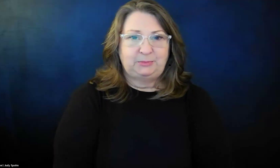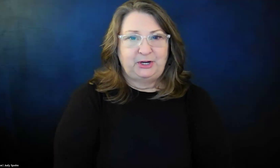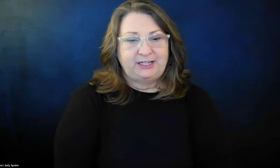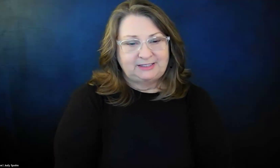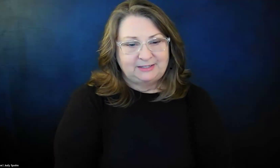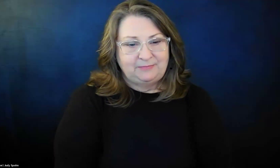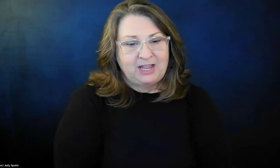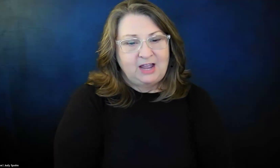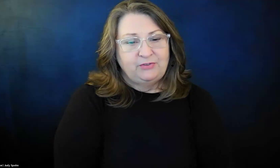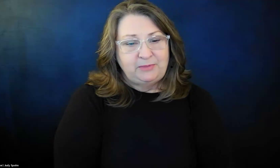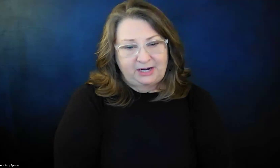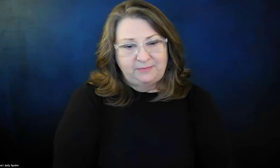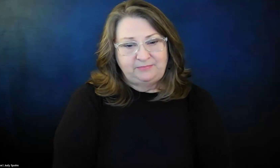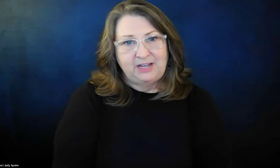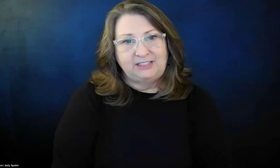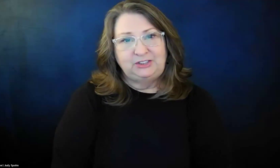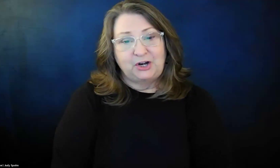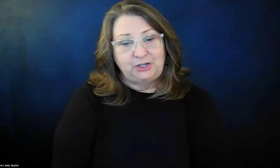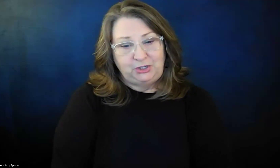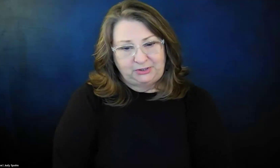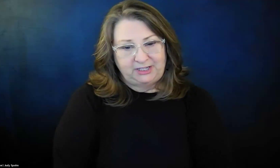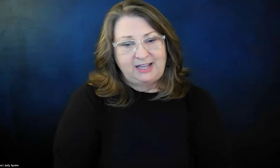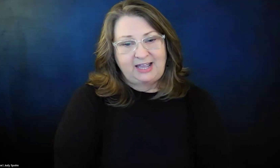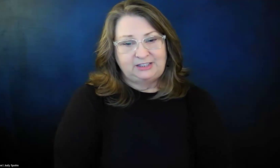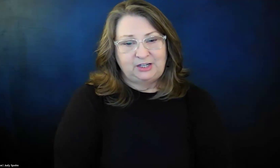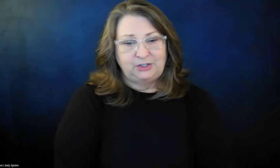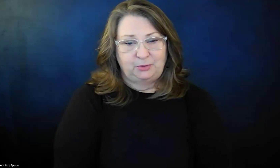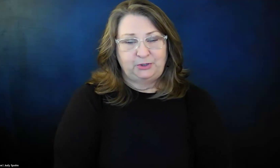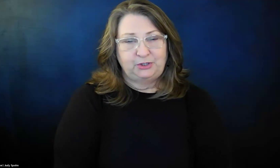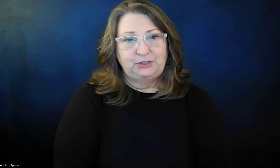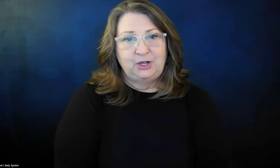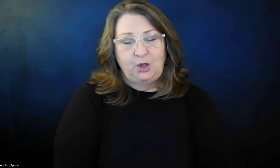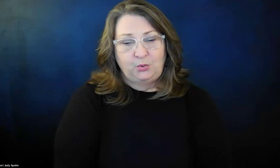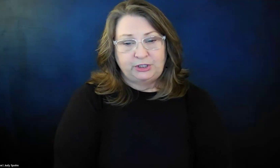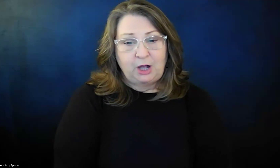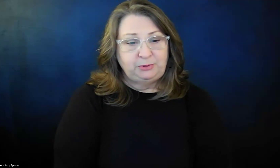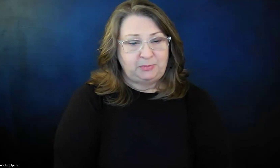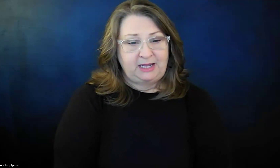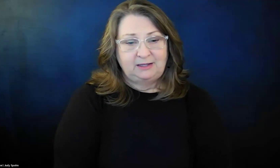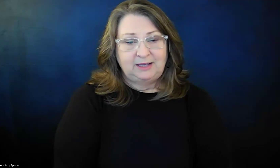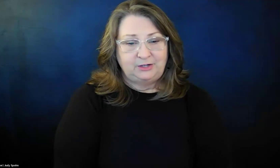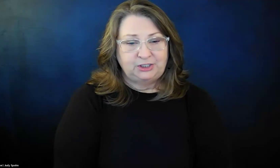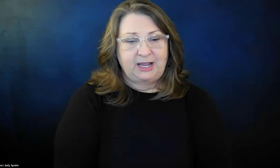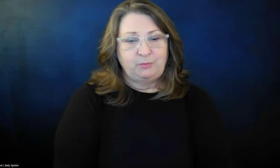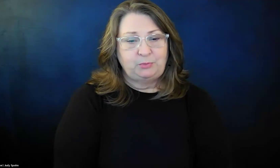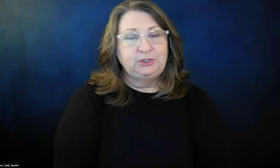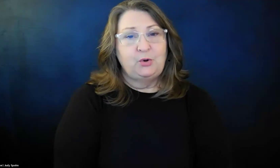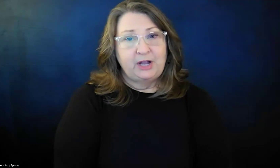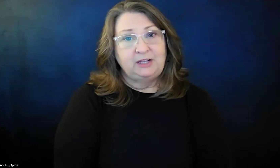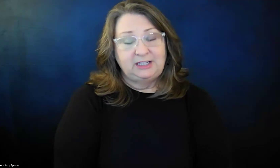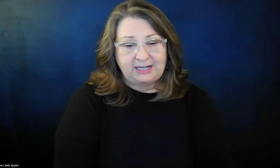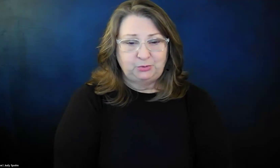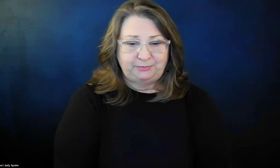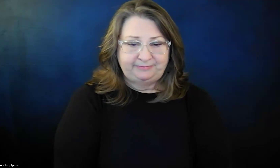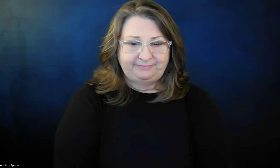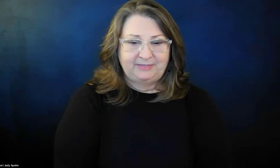great experience. From there, I started using ASL interpreters, which helped me understand what was going on